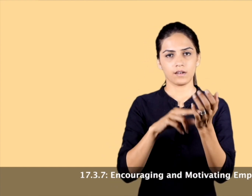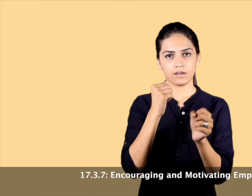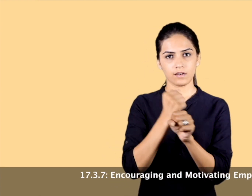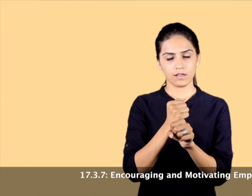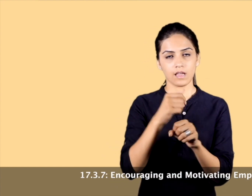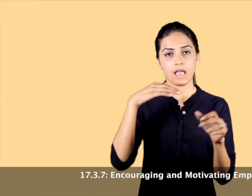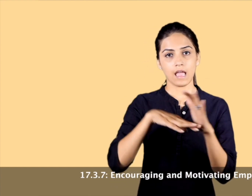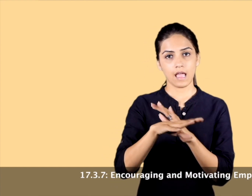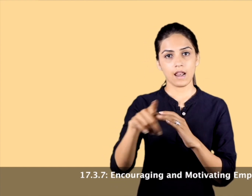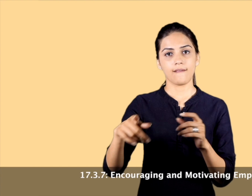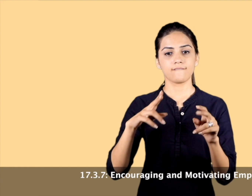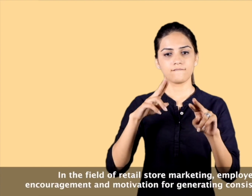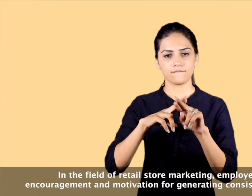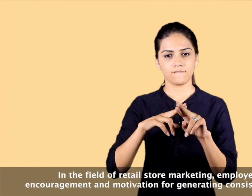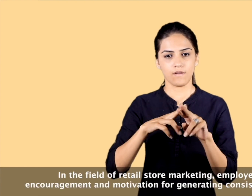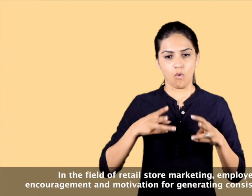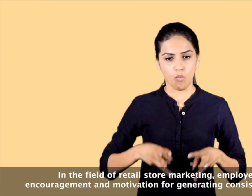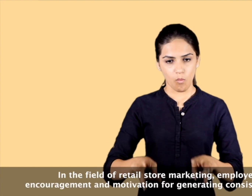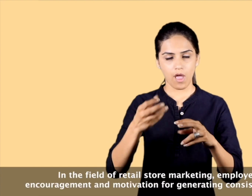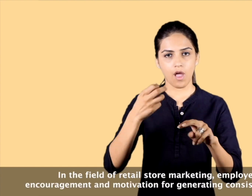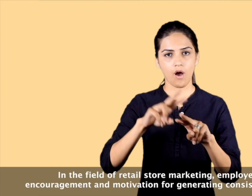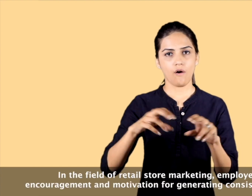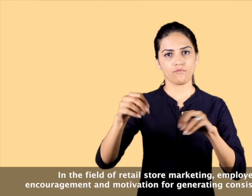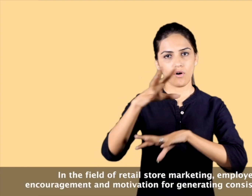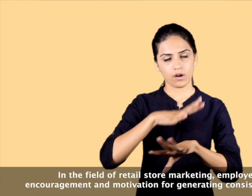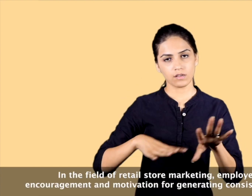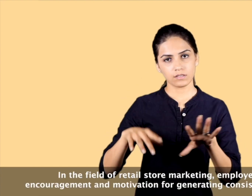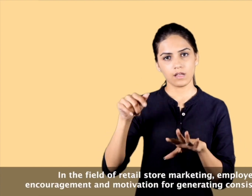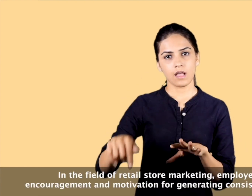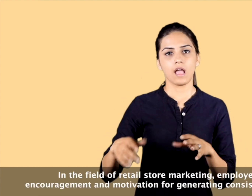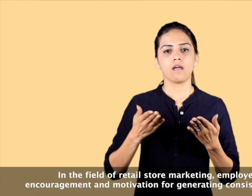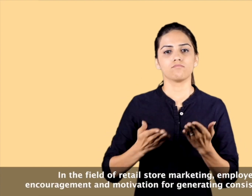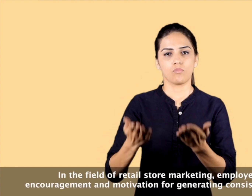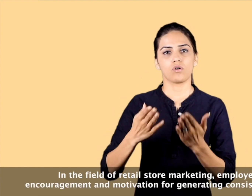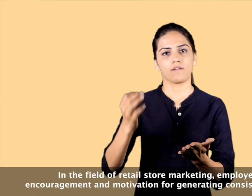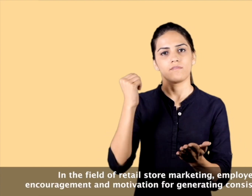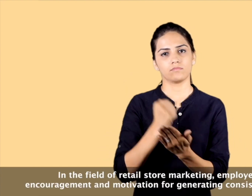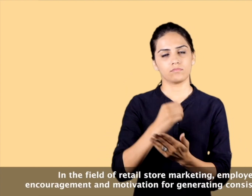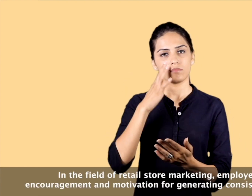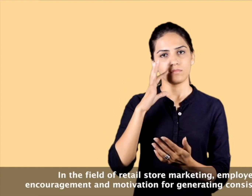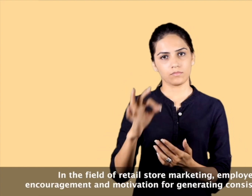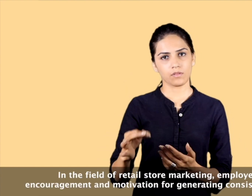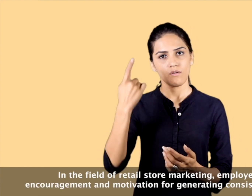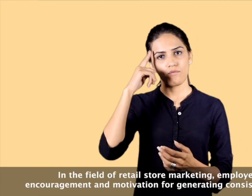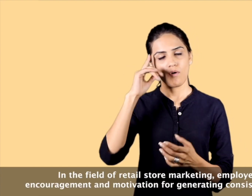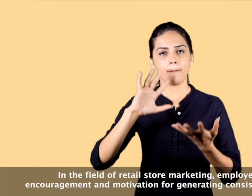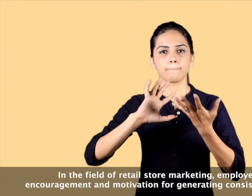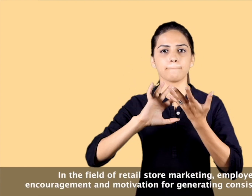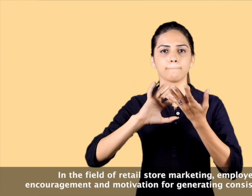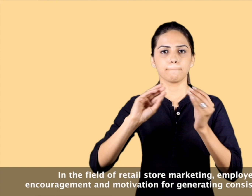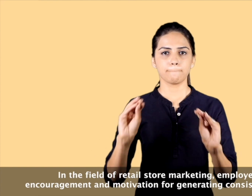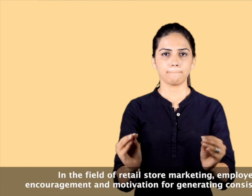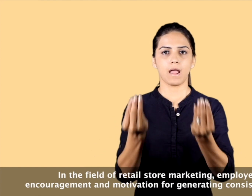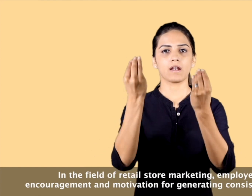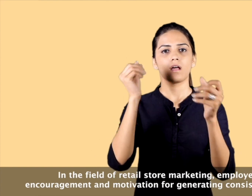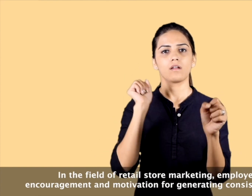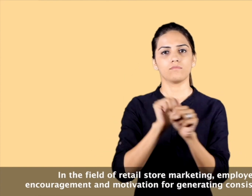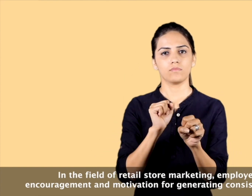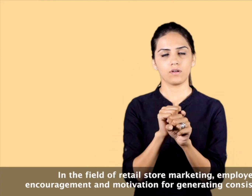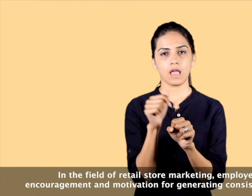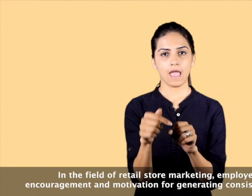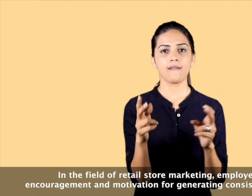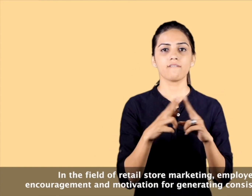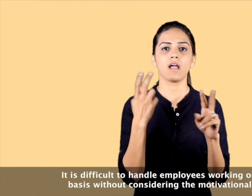In a field of retail store marketing, employees require encouragement and motivation for generating consistent